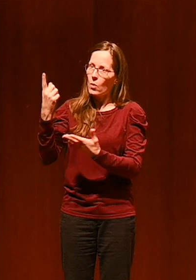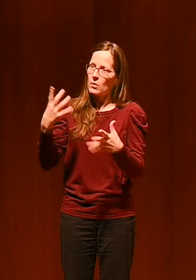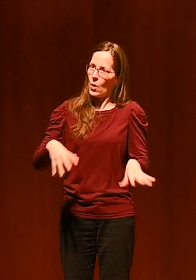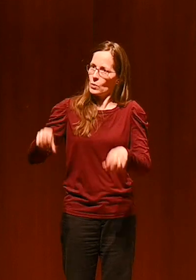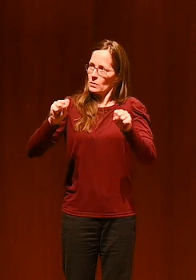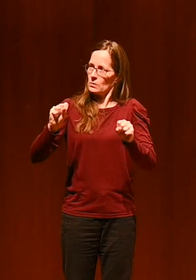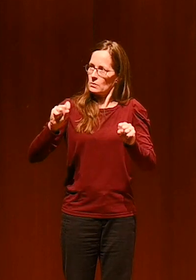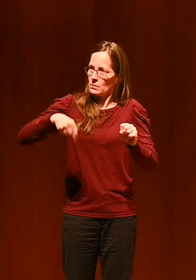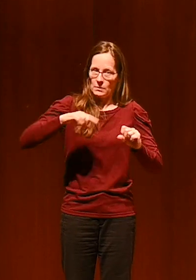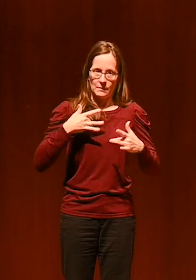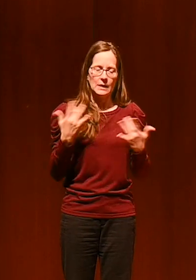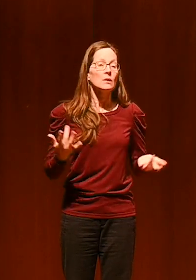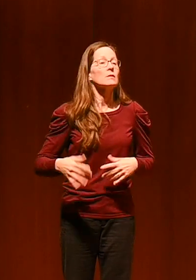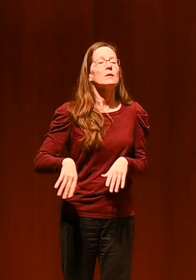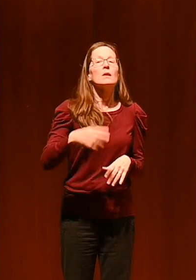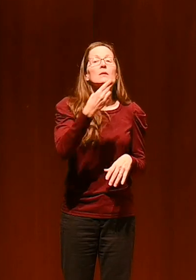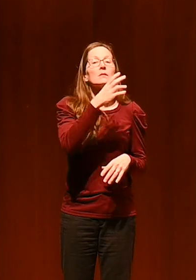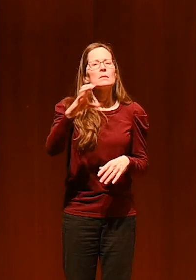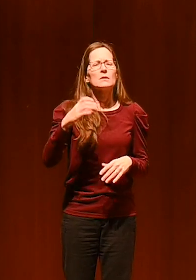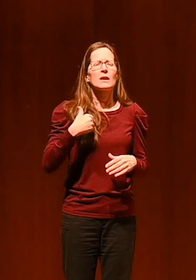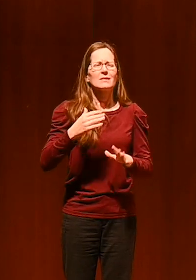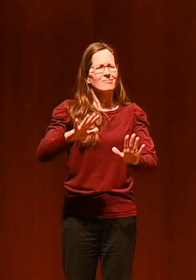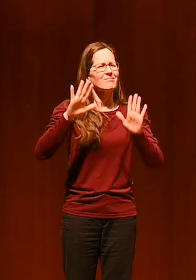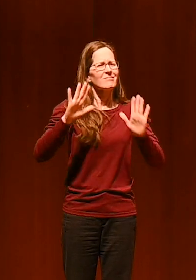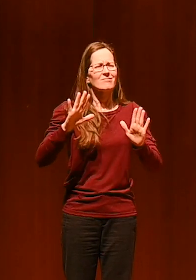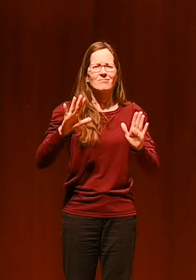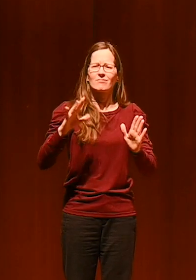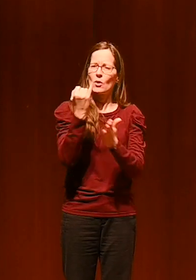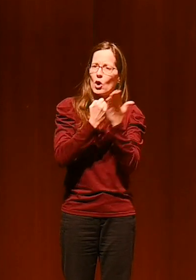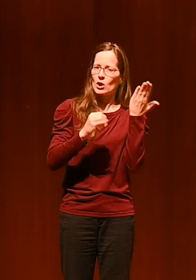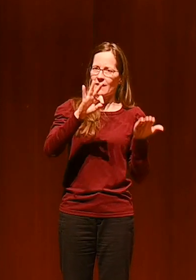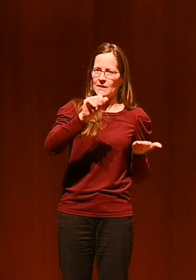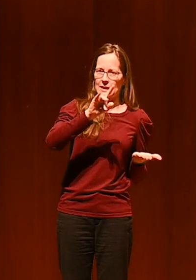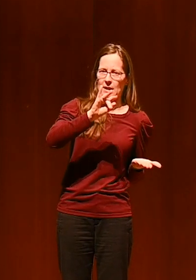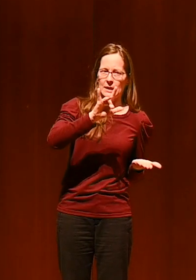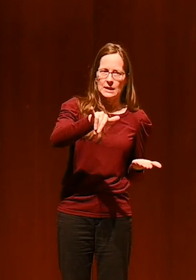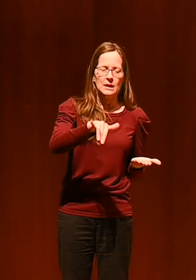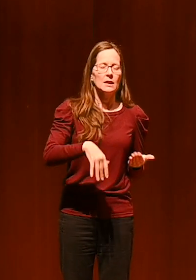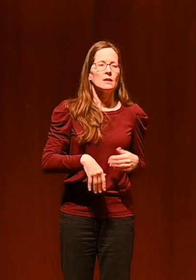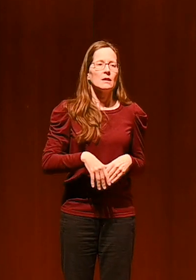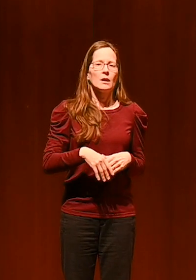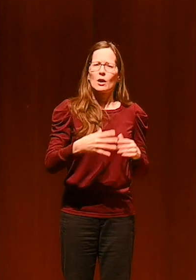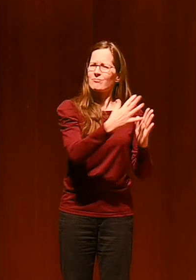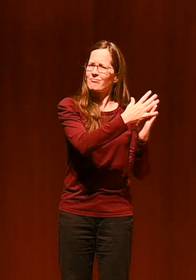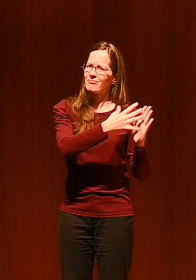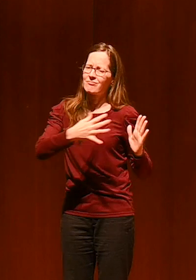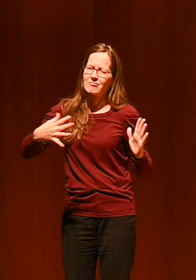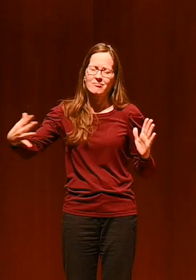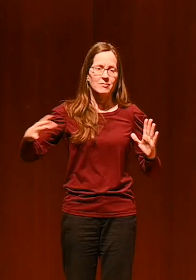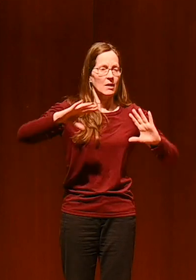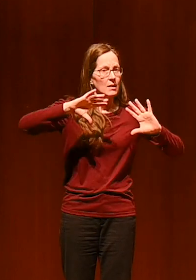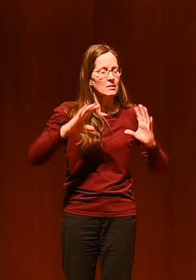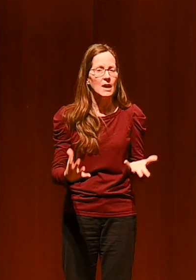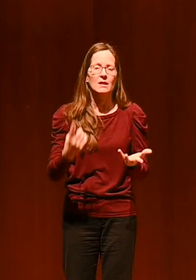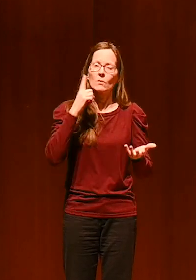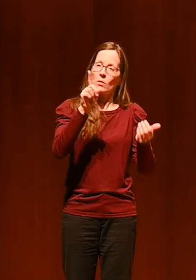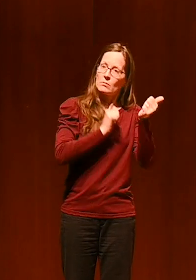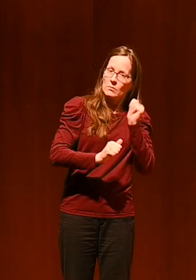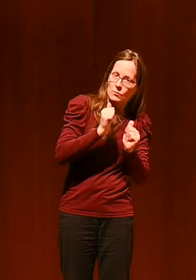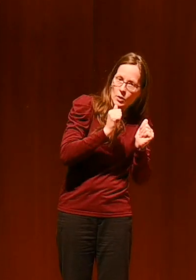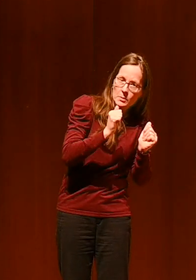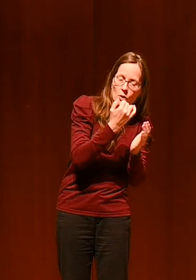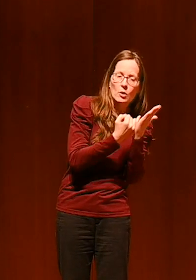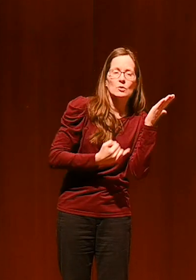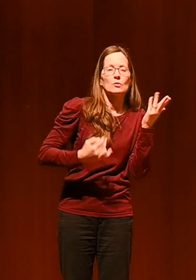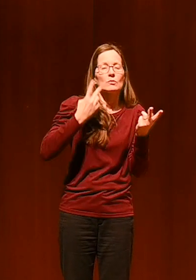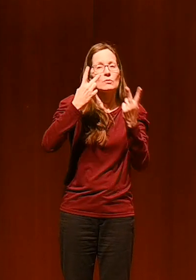an extraordinary arts facility, a broad range of classes in the visual and performing arts, and excellent performing artist venues. That's why we